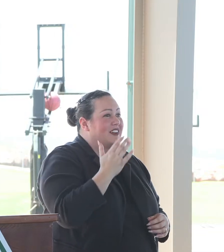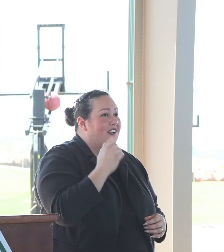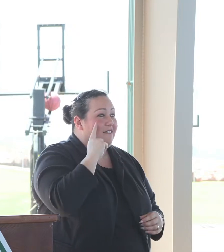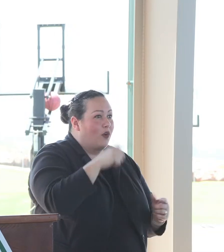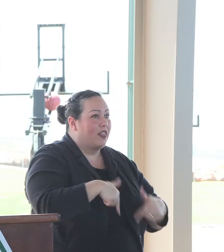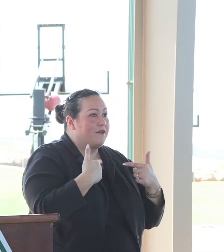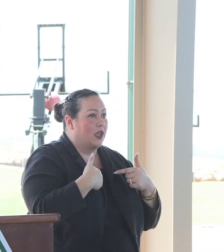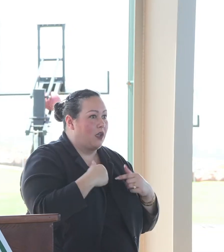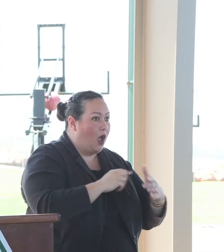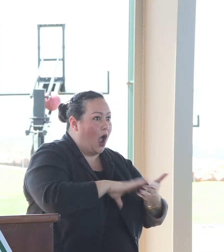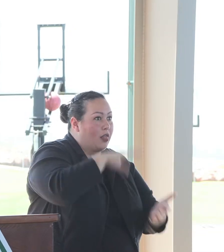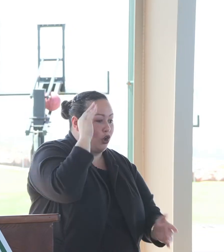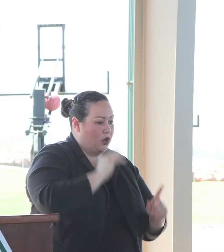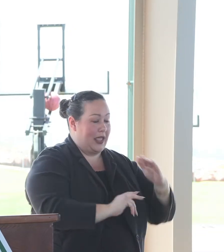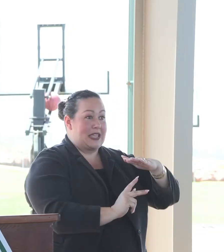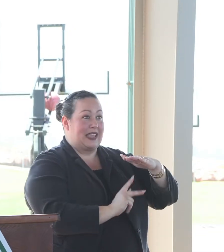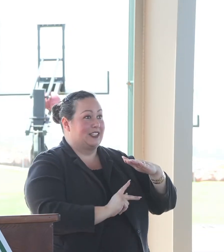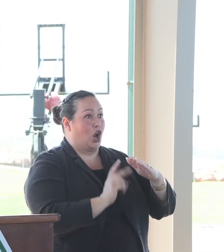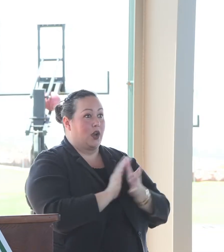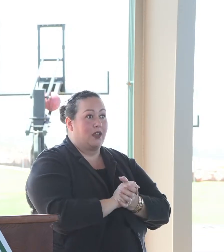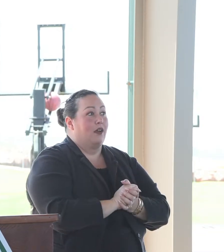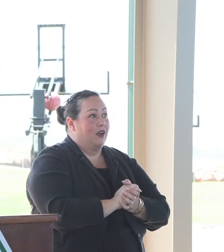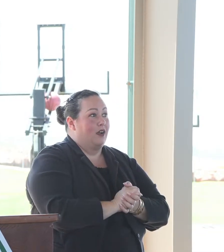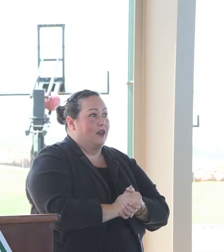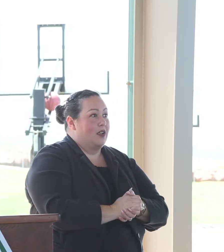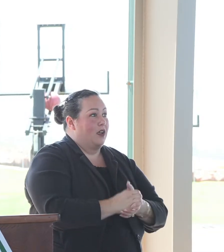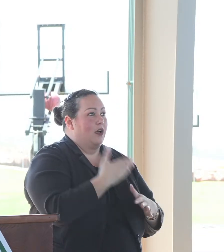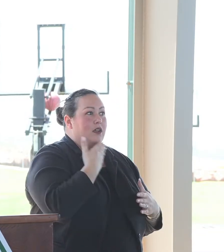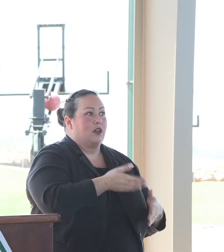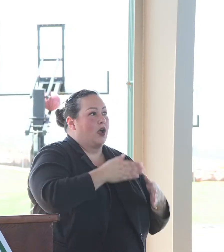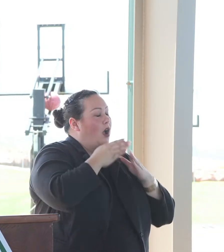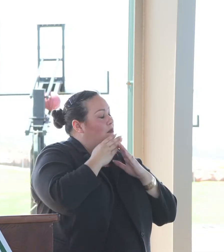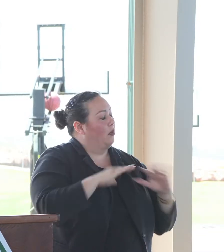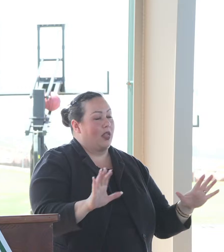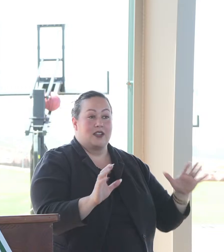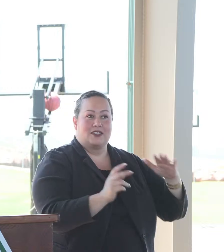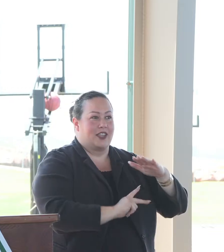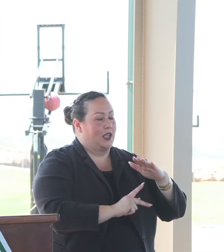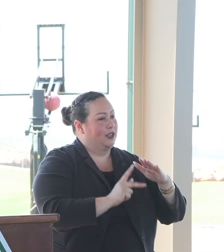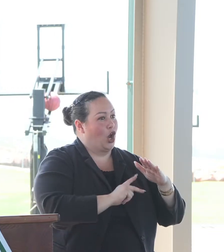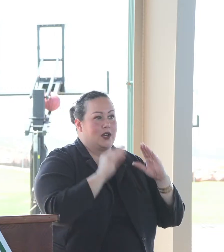in kindergarten. God bless our kindergarten teachers.